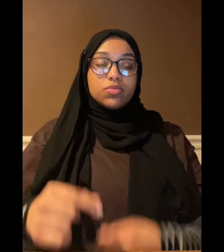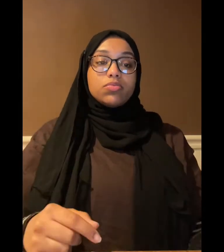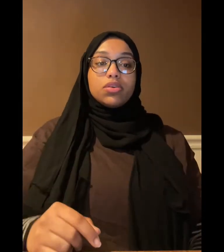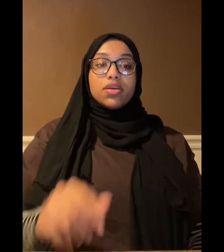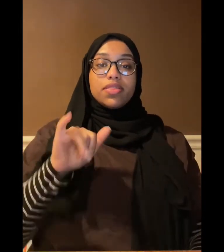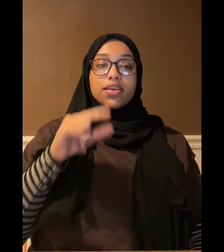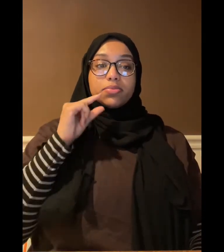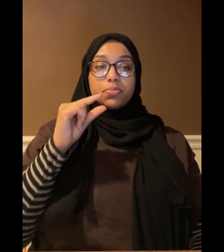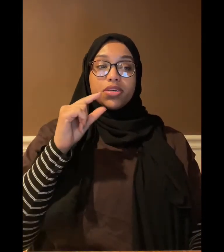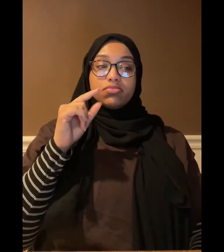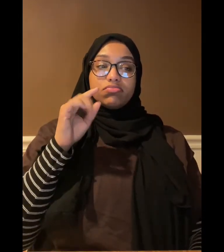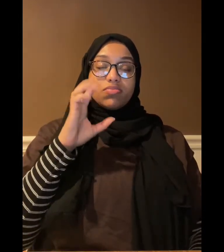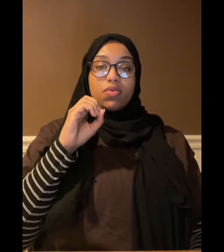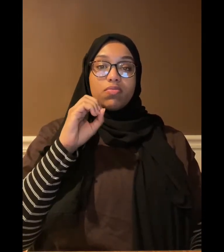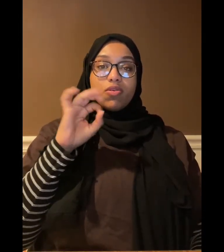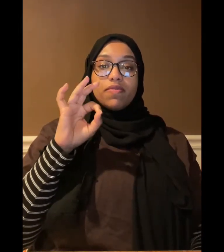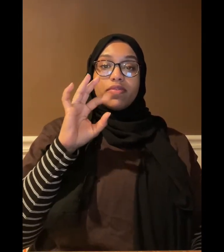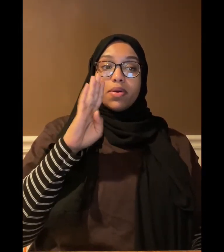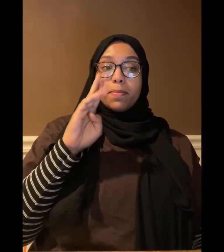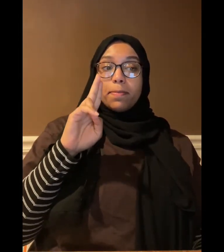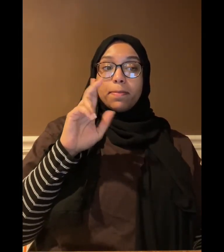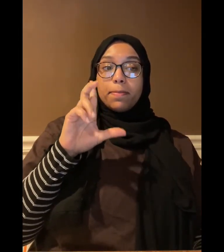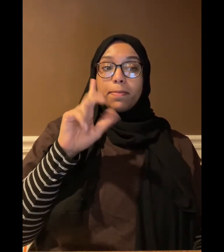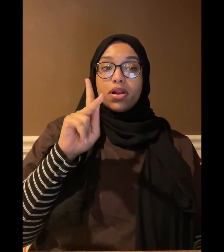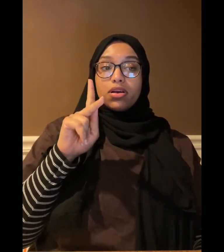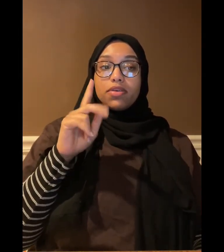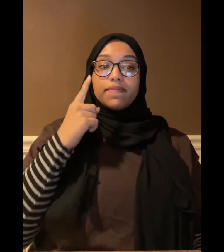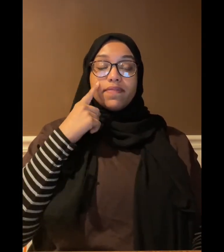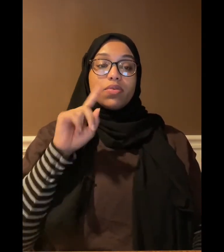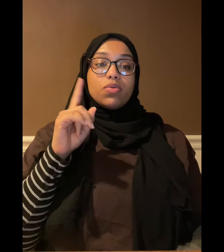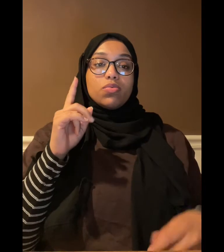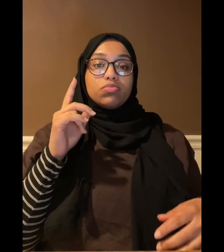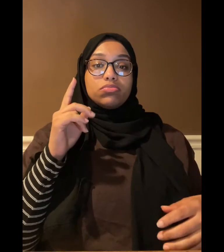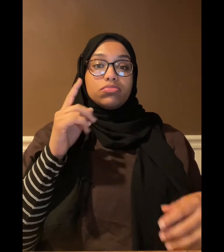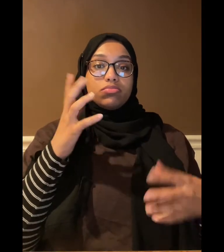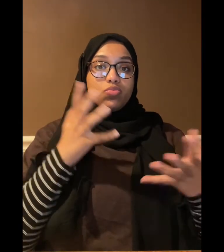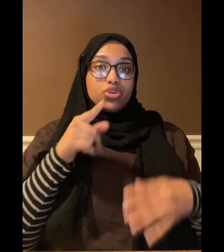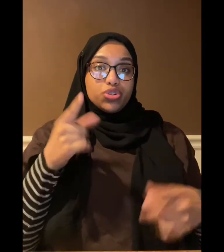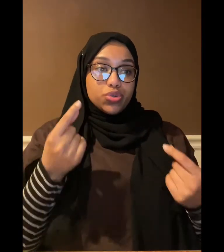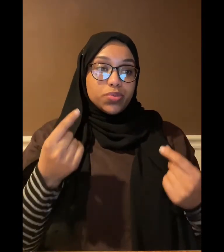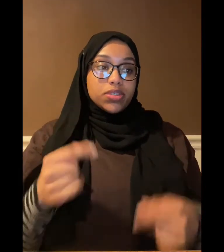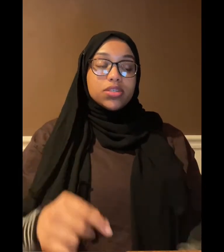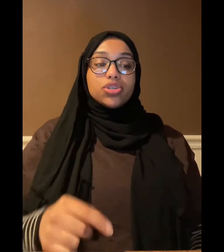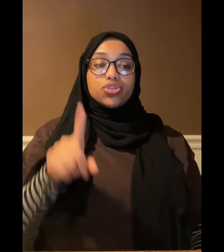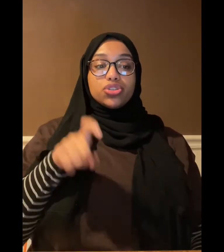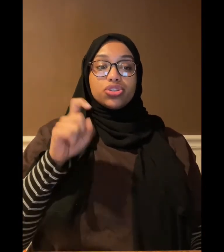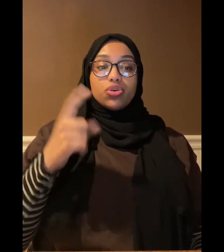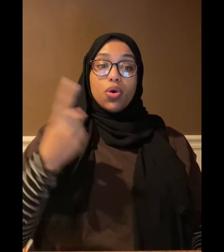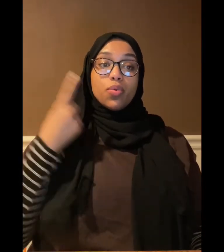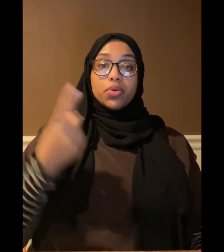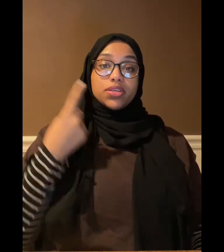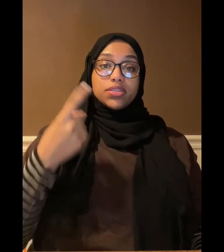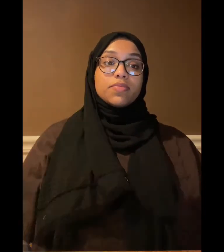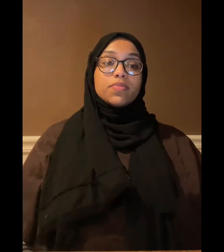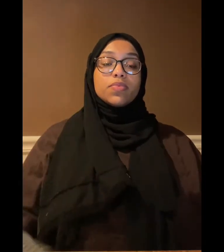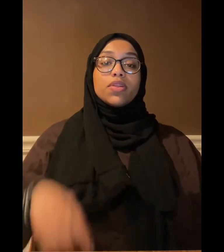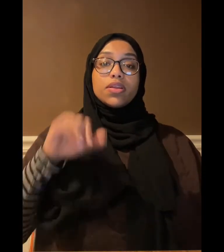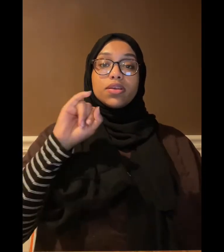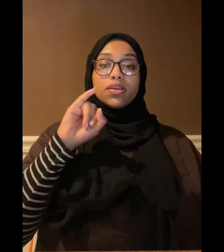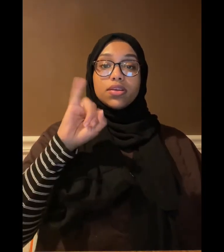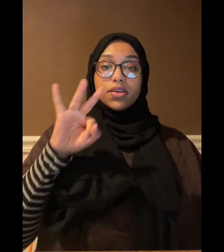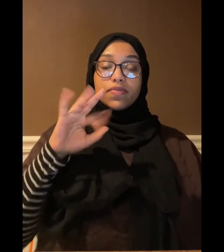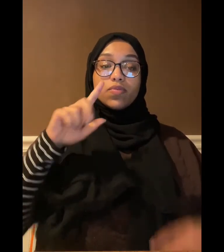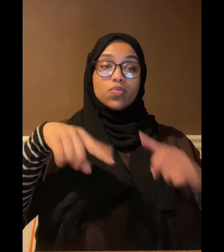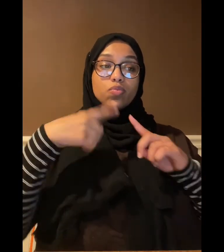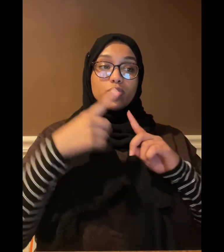interstate commerce to civil rights law and everything under the sun that the federal government has legislated through